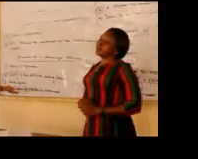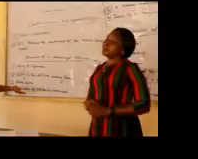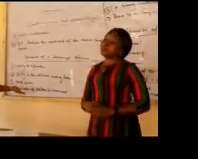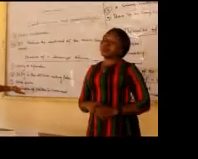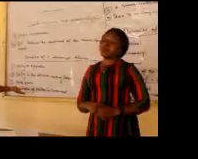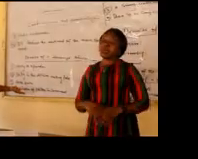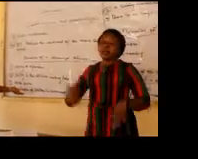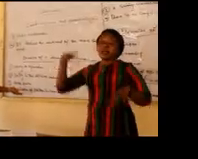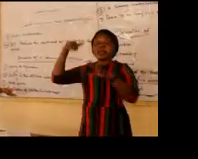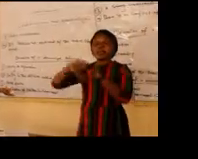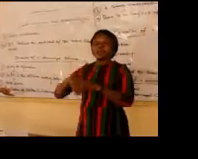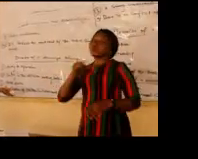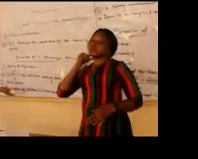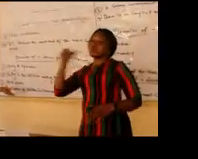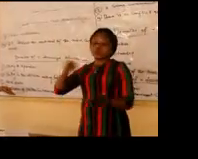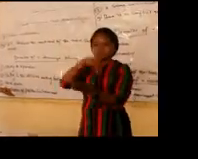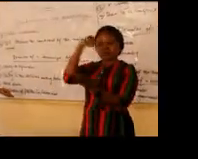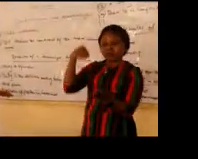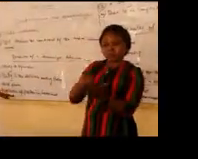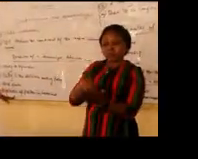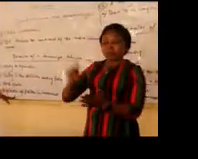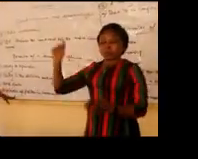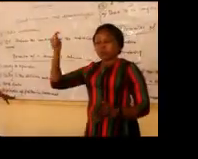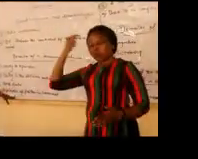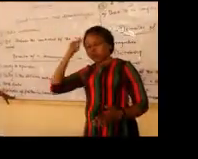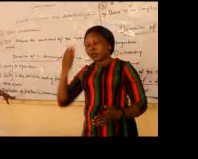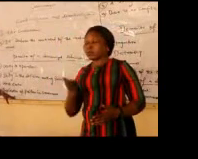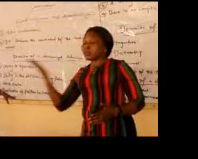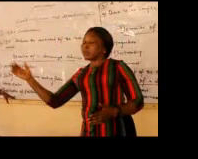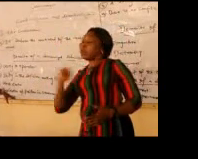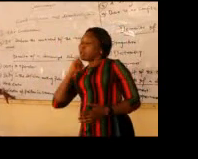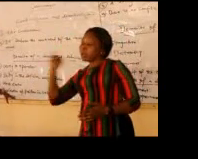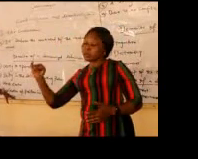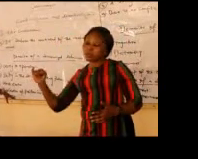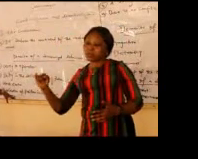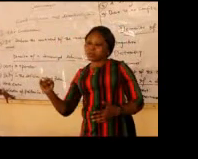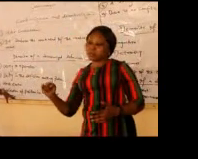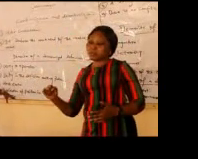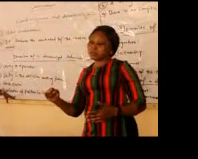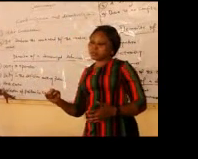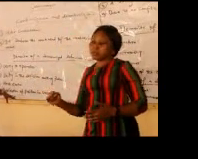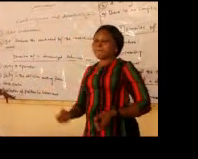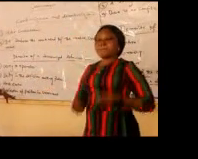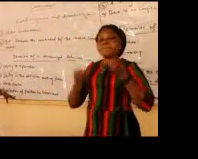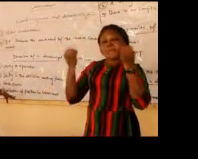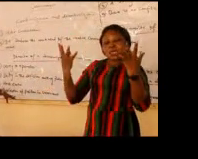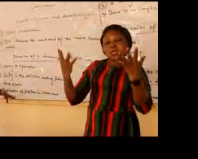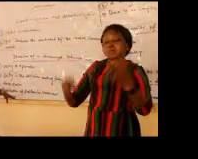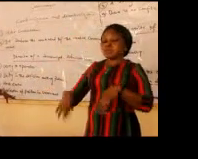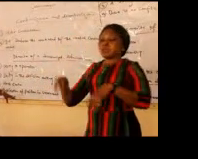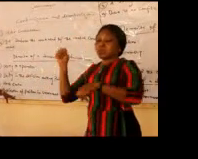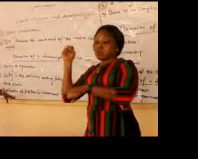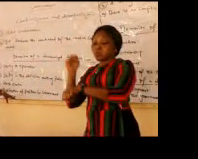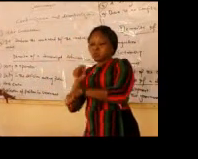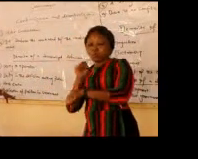in a decentralized administration, there is often what? The duplication of functions.